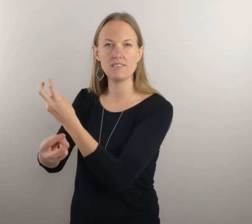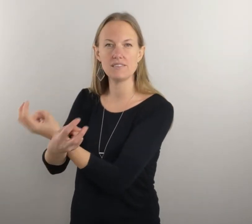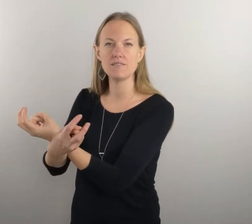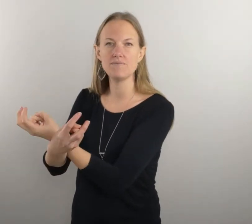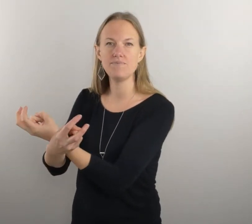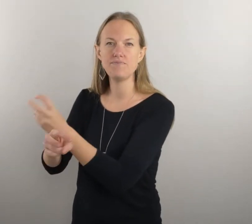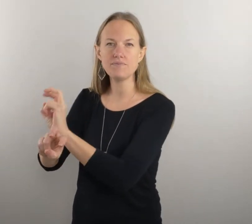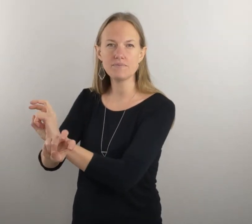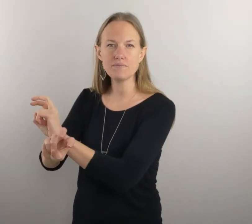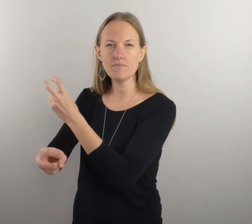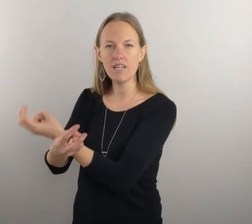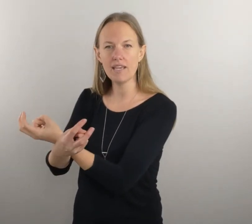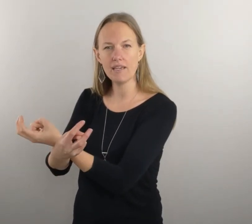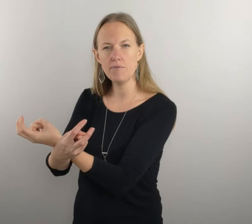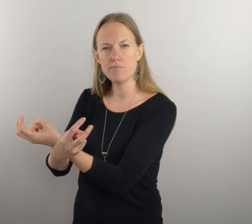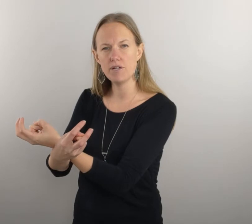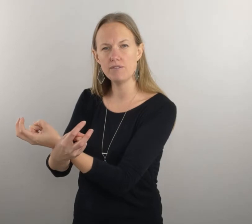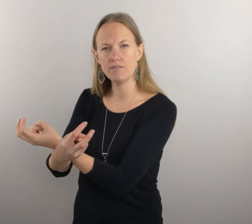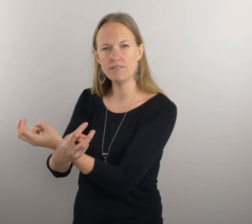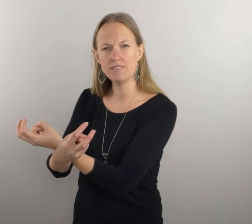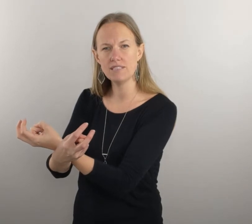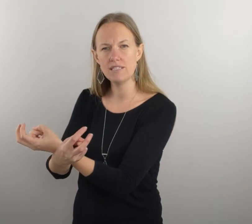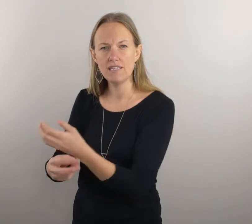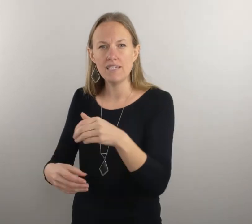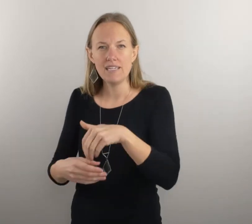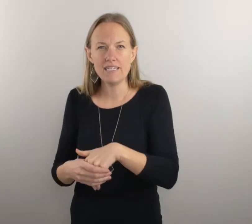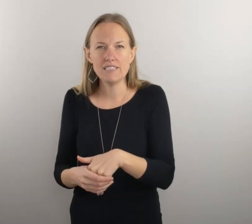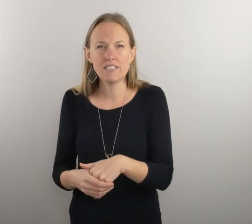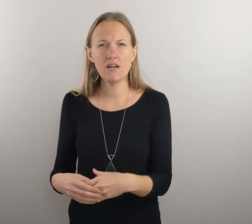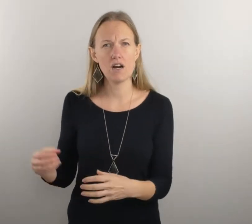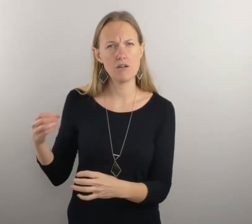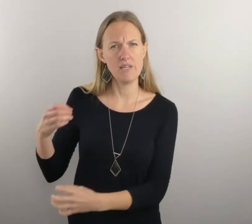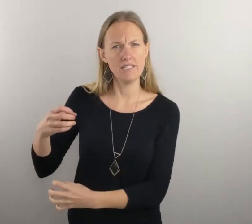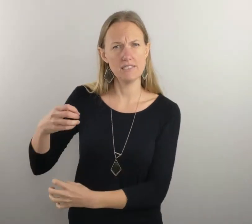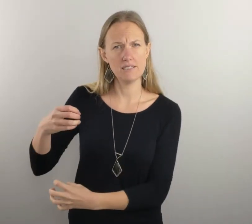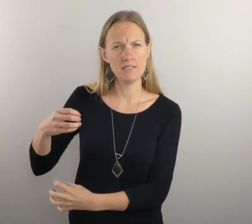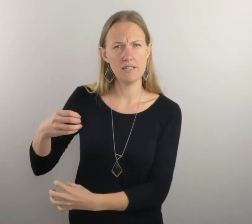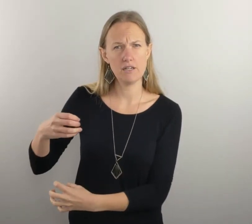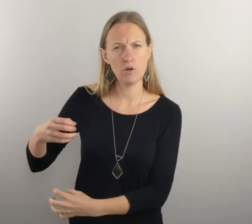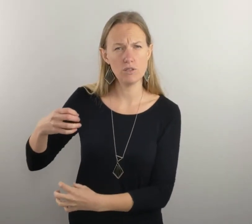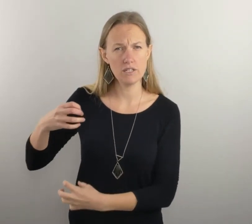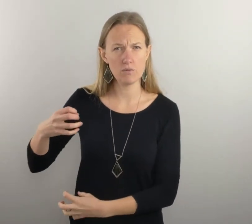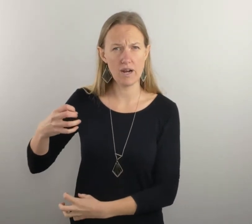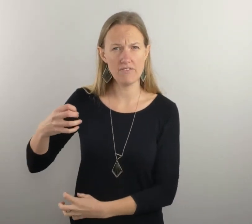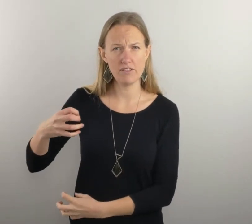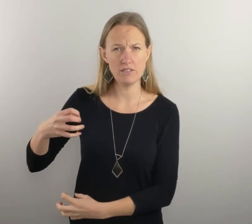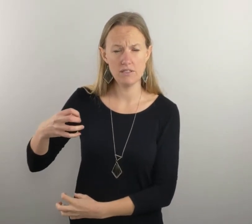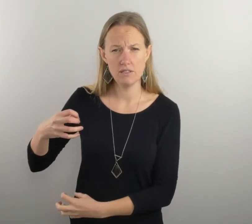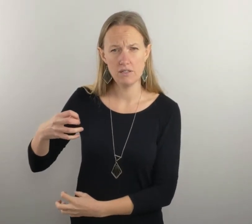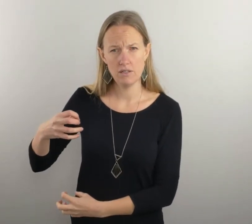wrists. Okay, bones into armies, like you're holding a rifle.